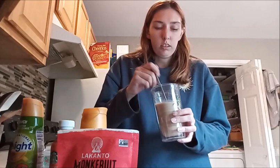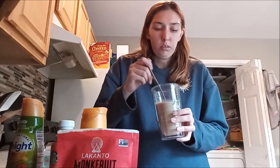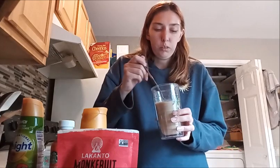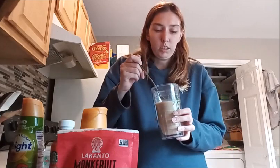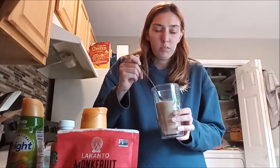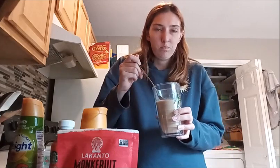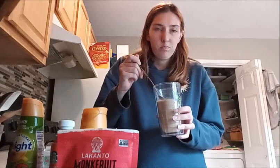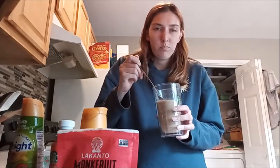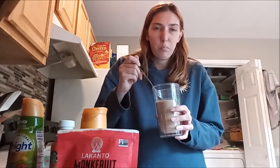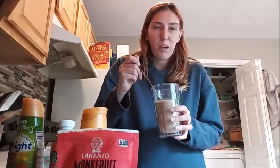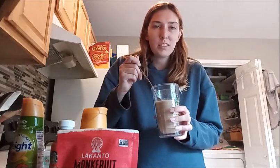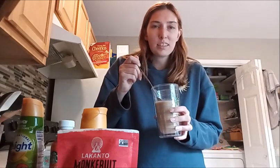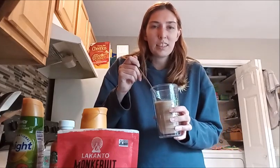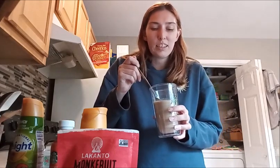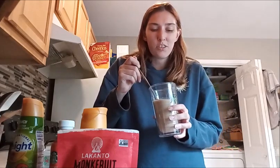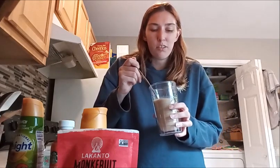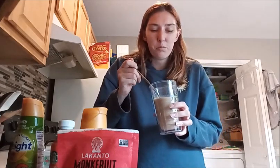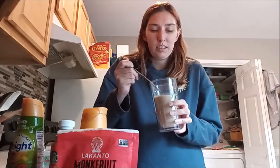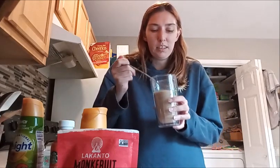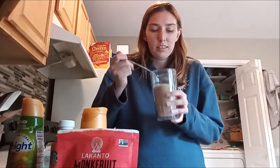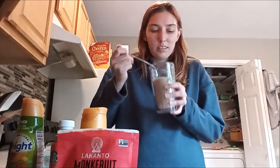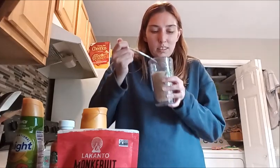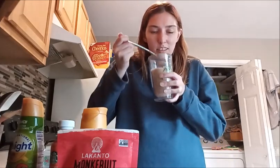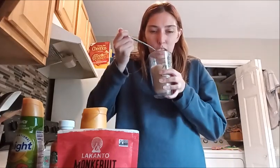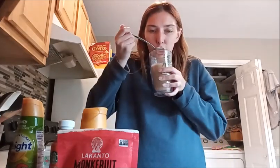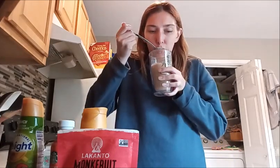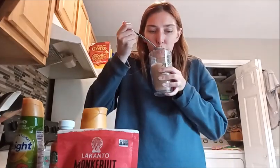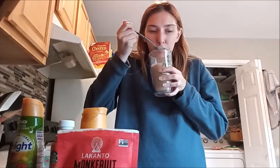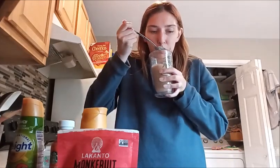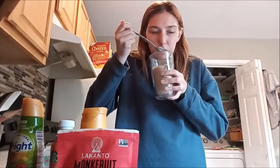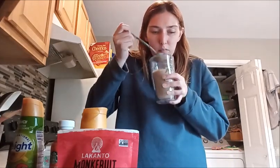that weird buzz thing that drives me nuts.